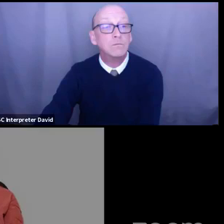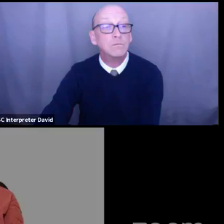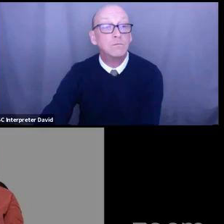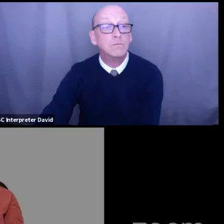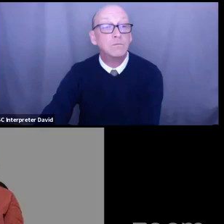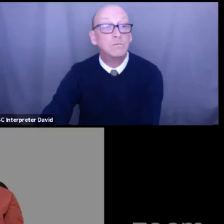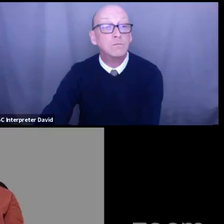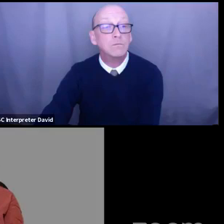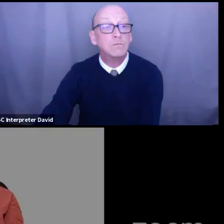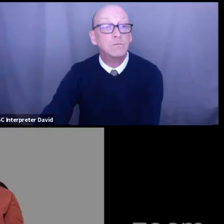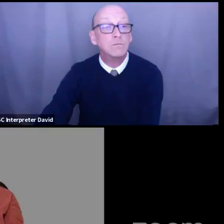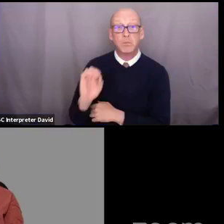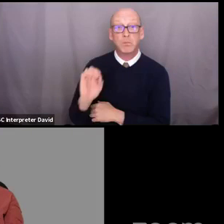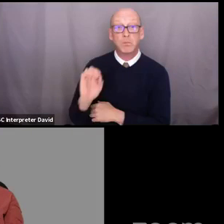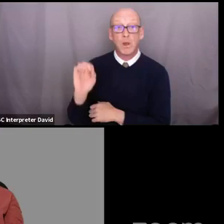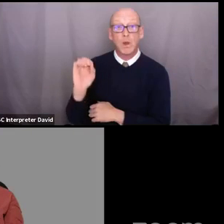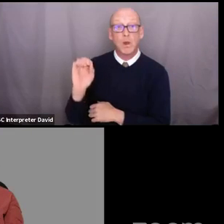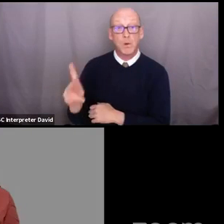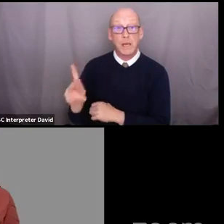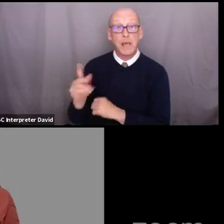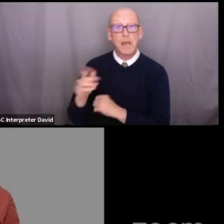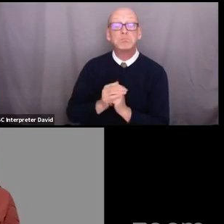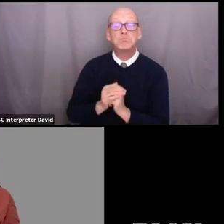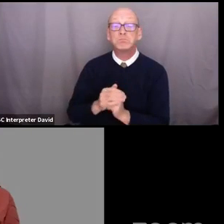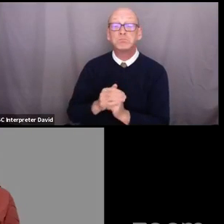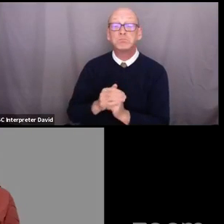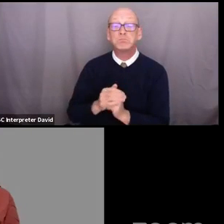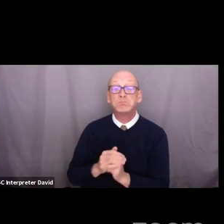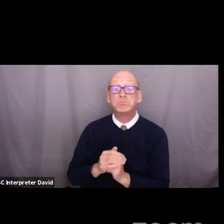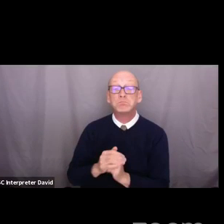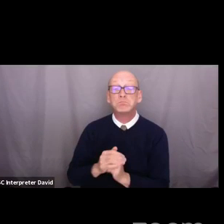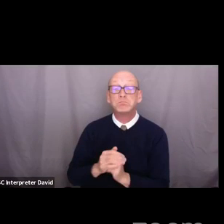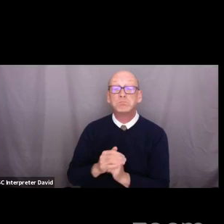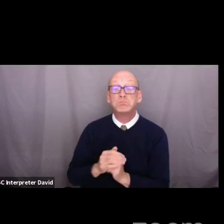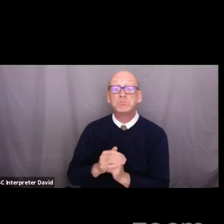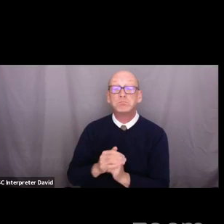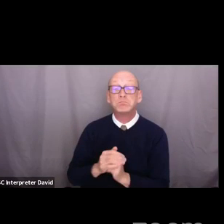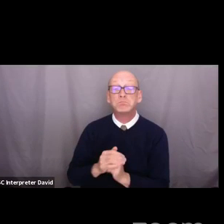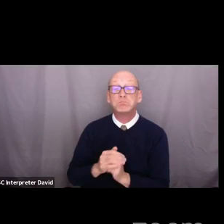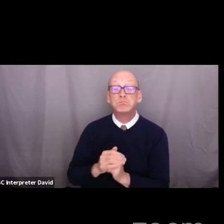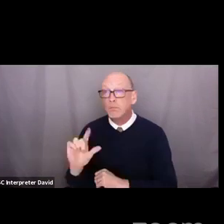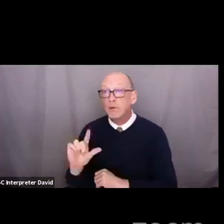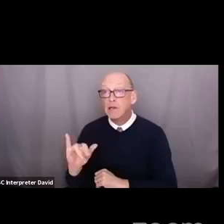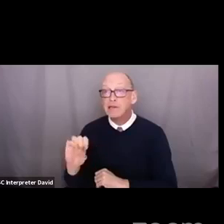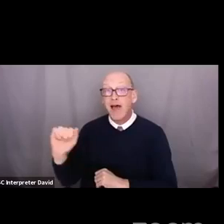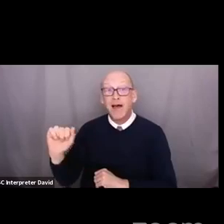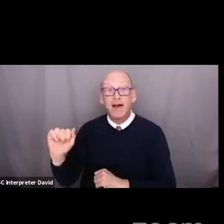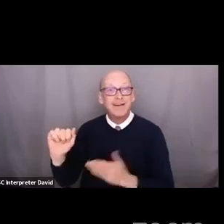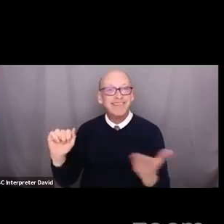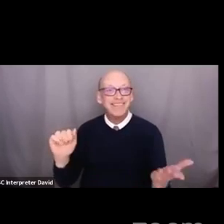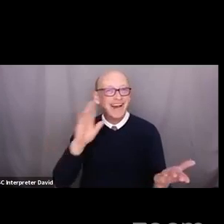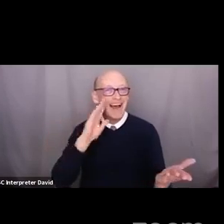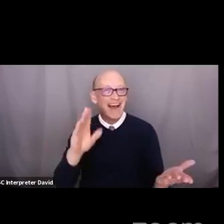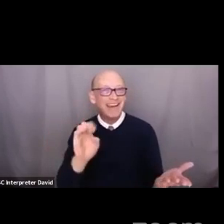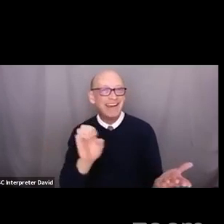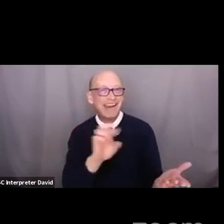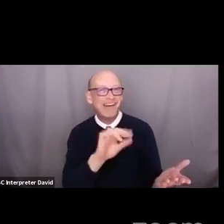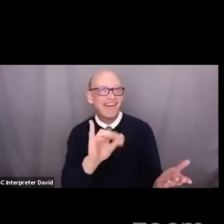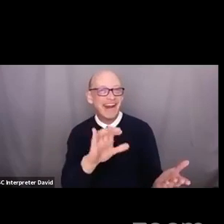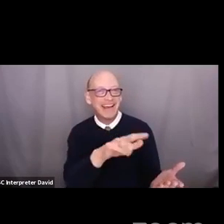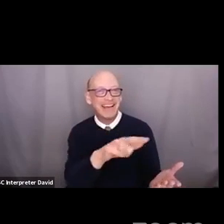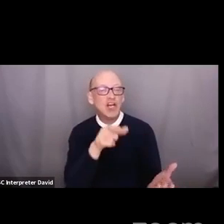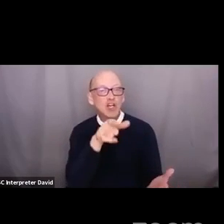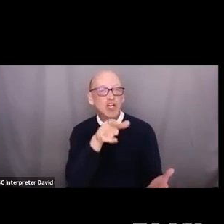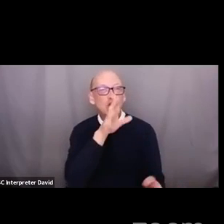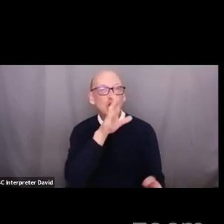Alrighty, Hello? Melissa? Hello. Hi, Eric. You talked about having